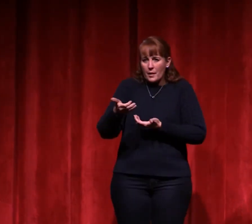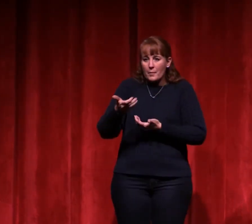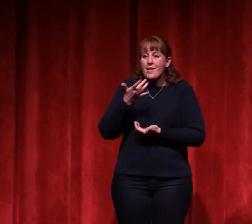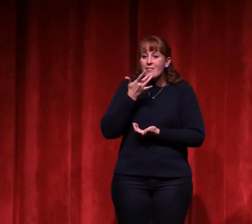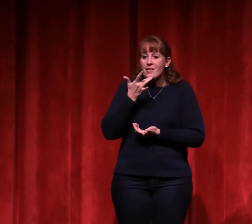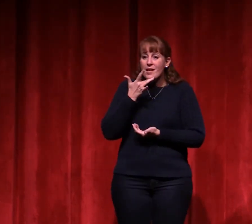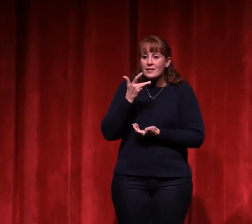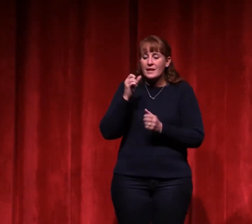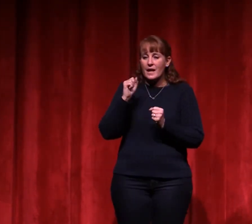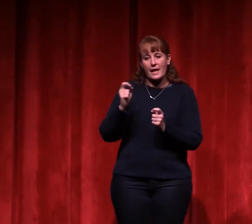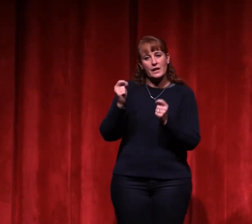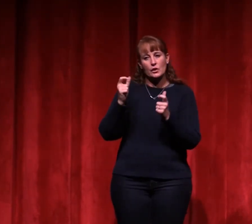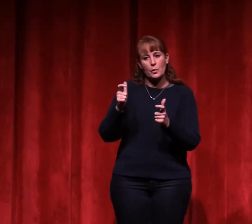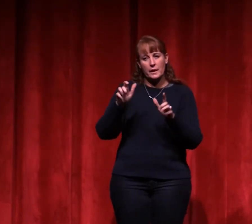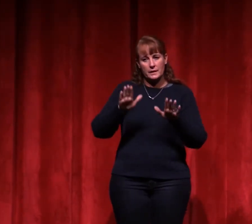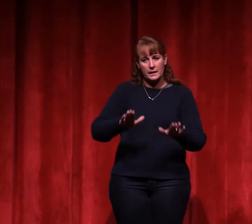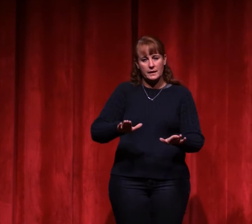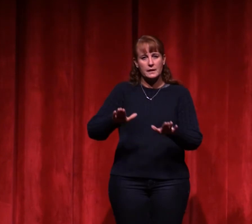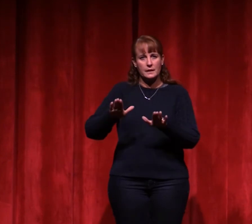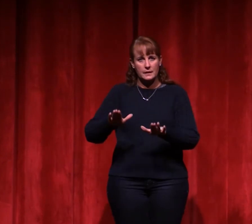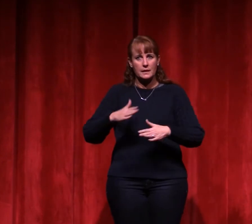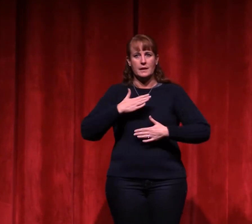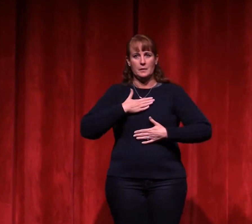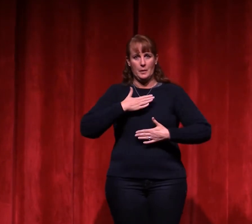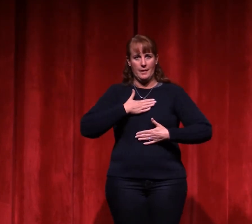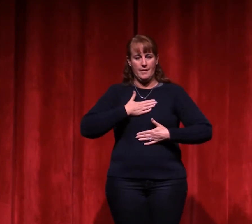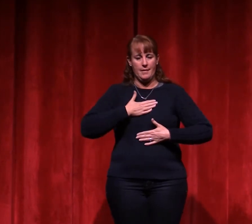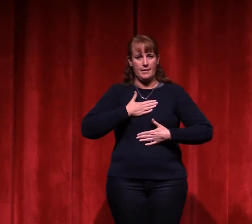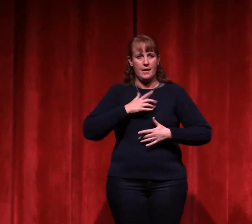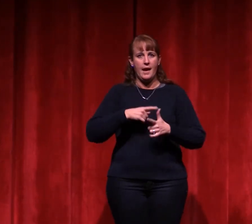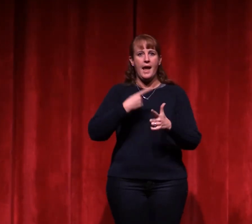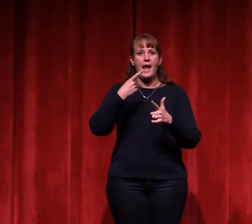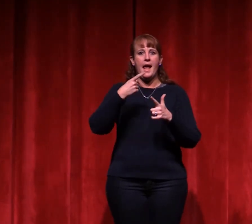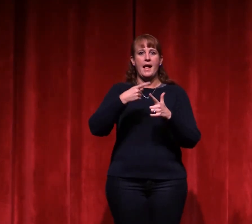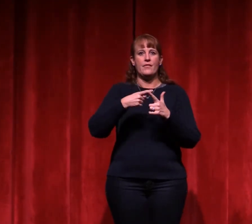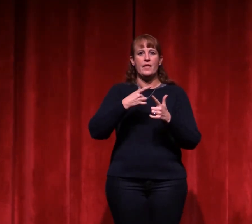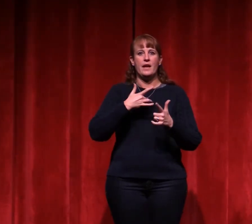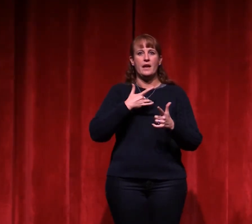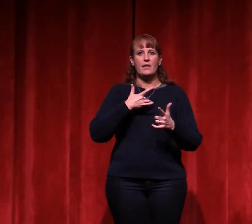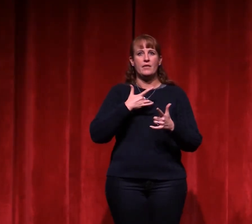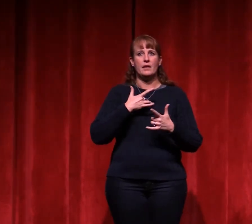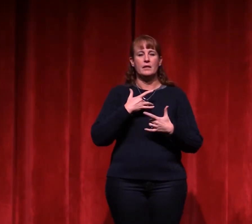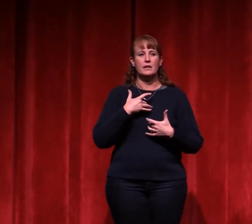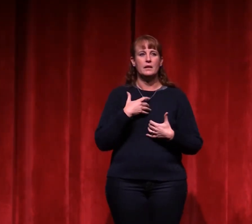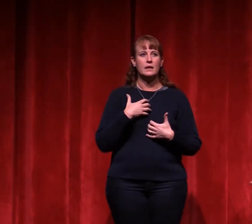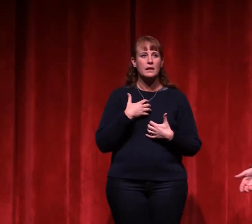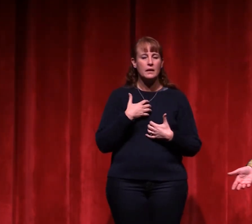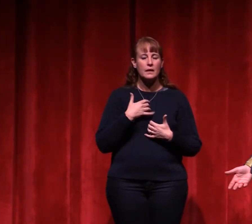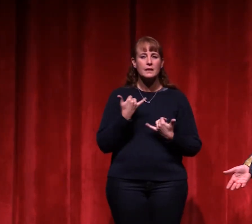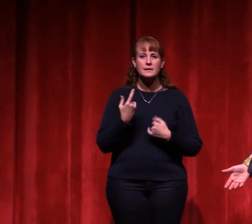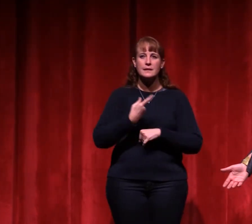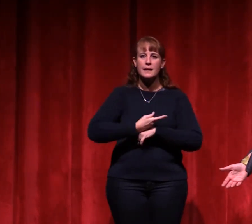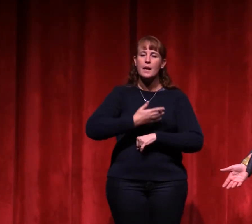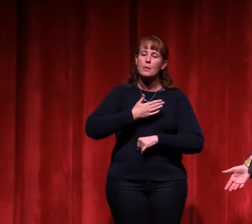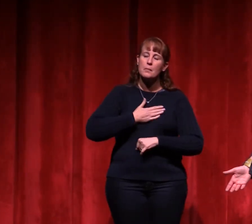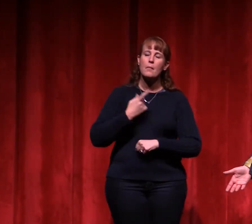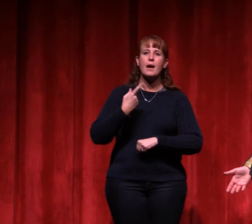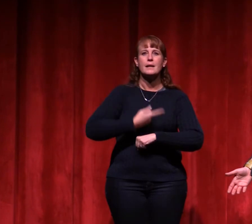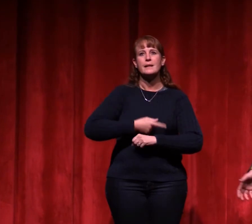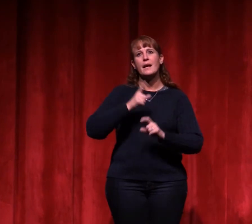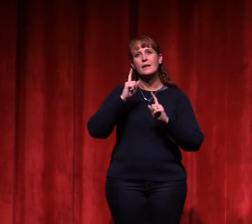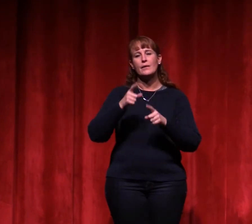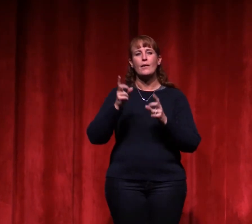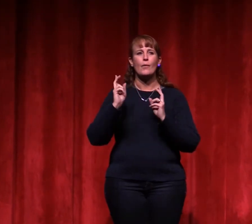I was able to pretty quickly stabilize his breathing. And then the dread set in. Today was my day to go